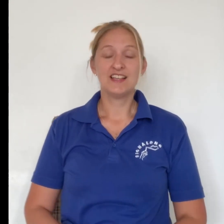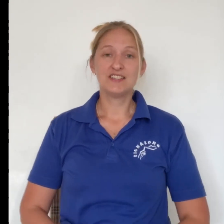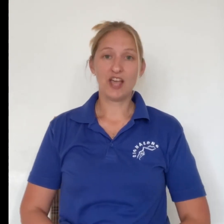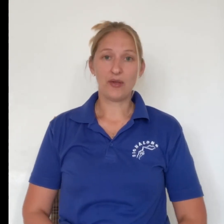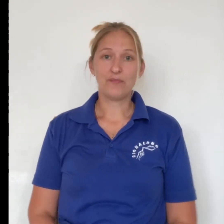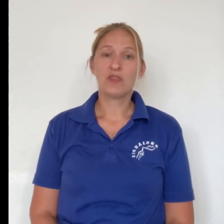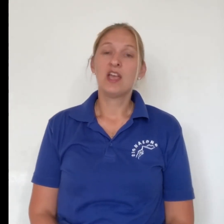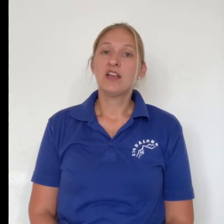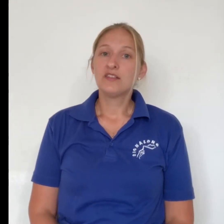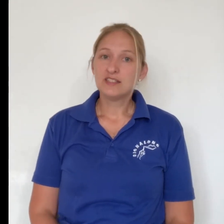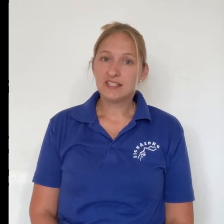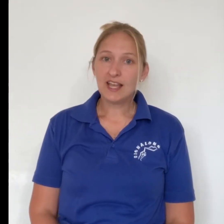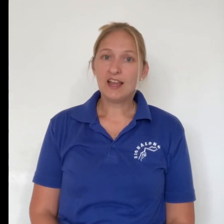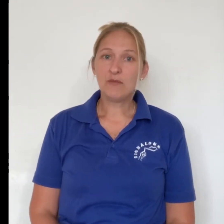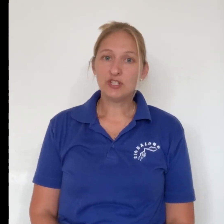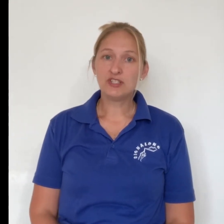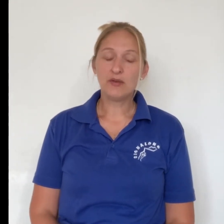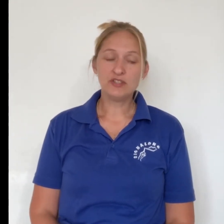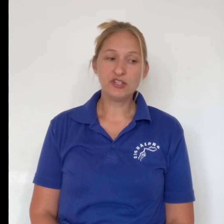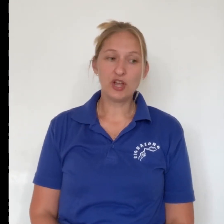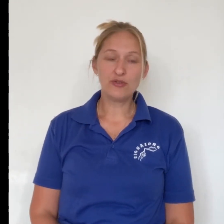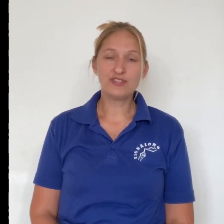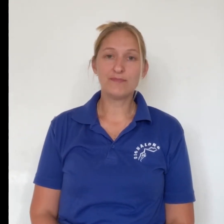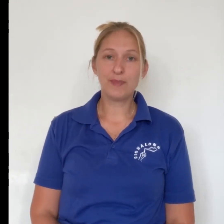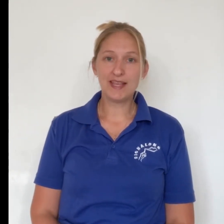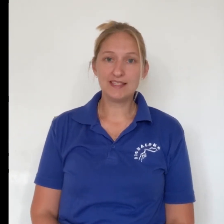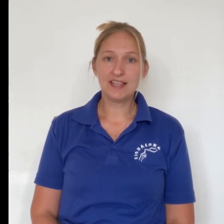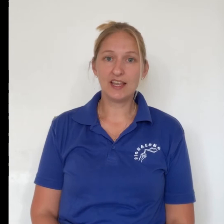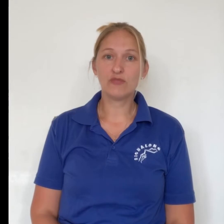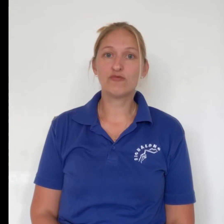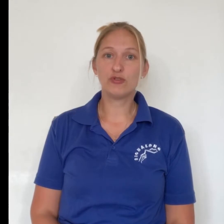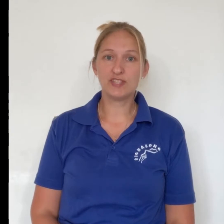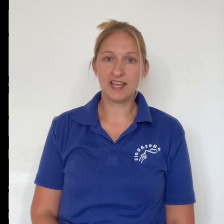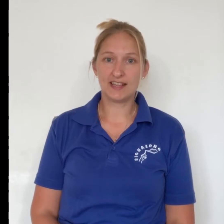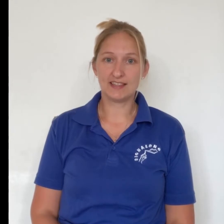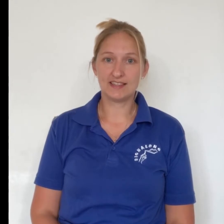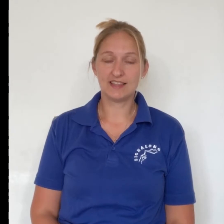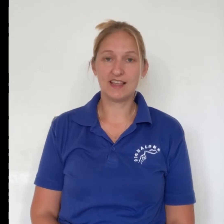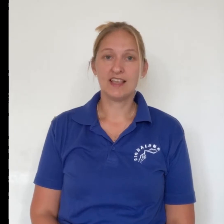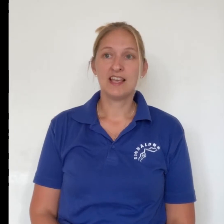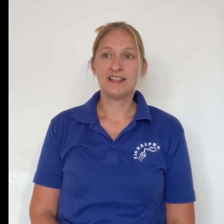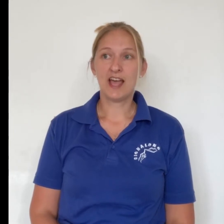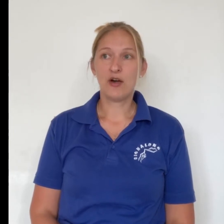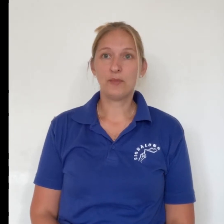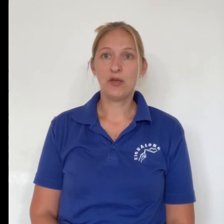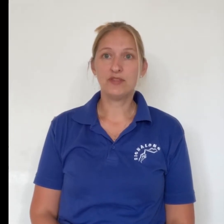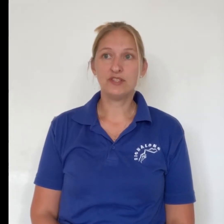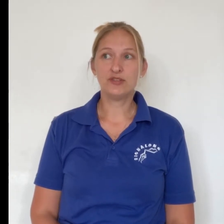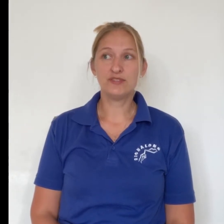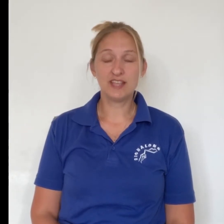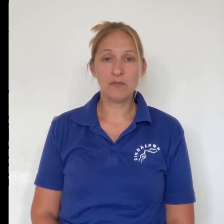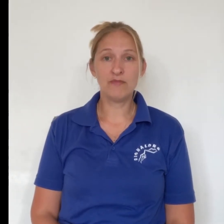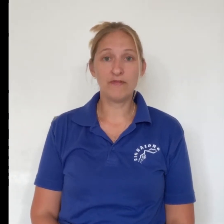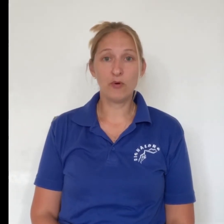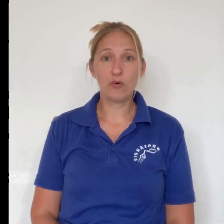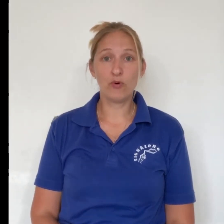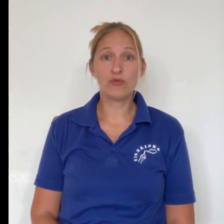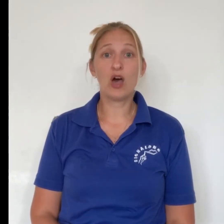So today I'm just going to show you some basic routines. Now I'm going to do some for the whole